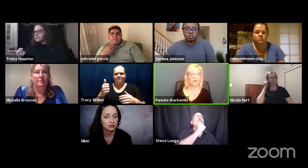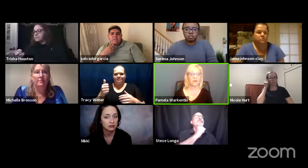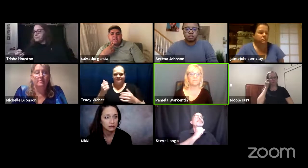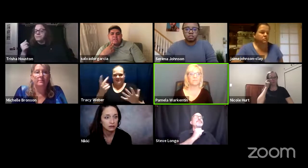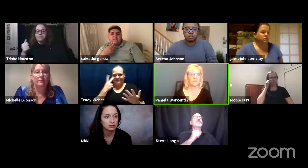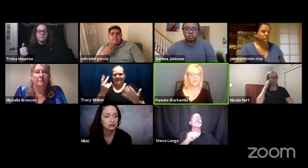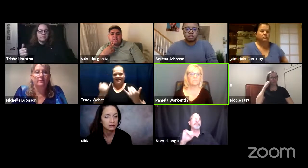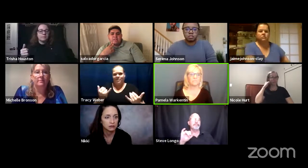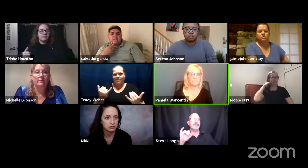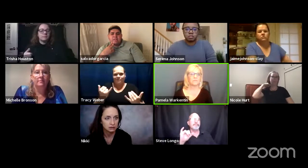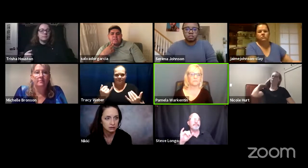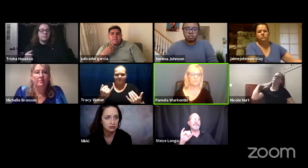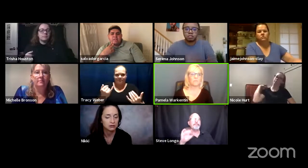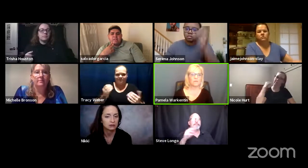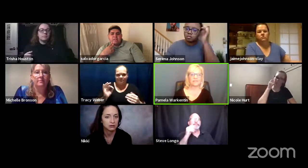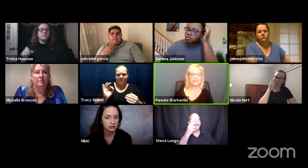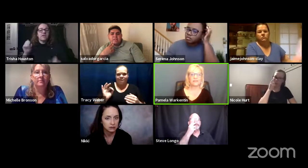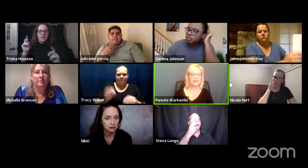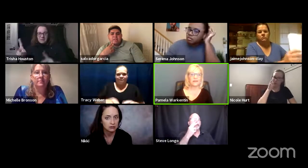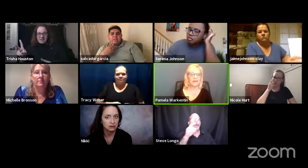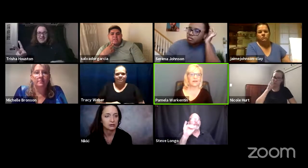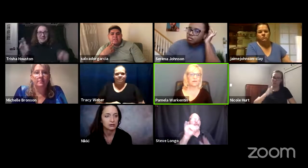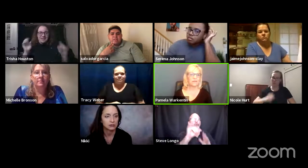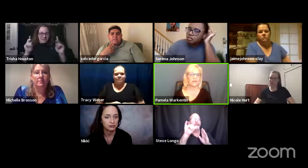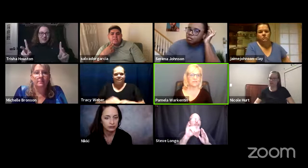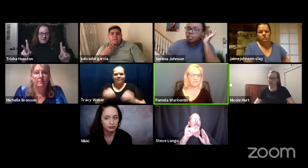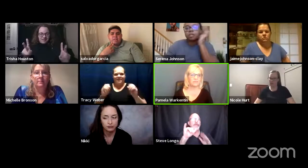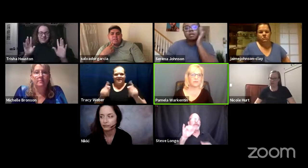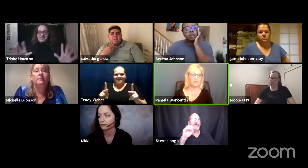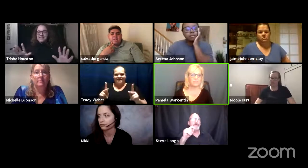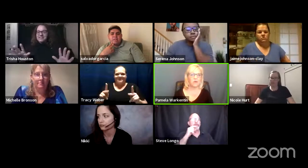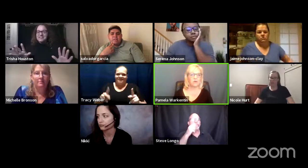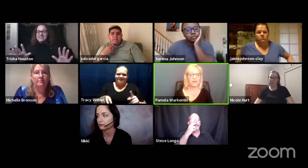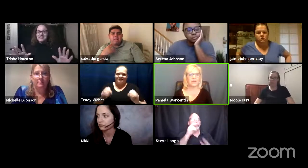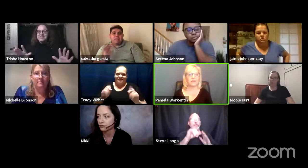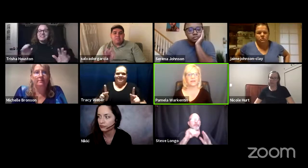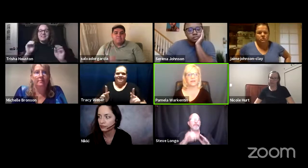Okay. Can see that now on the live stream. Okay.